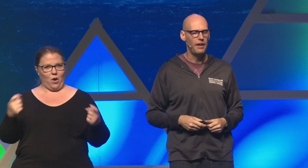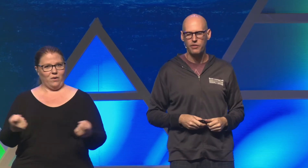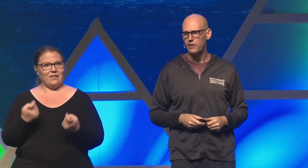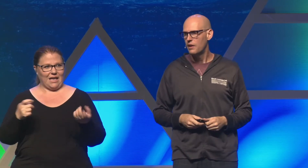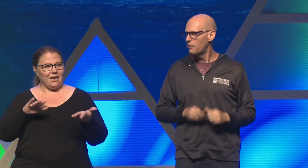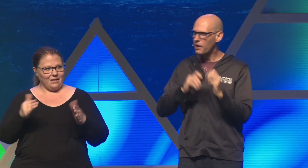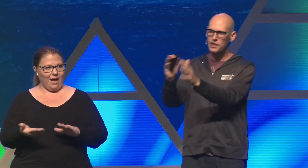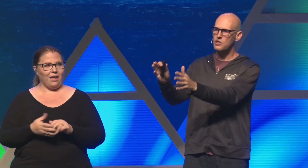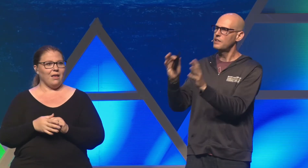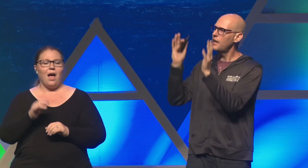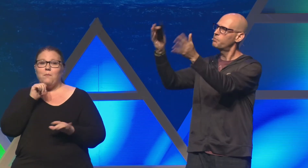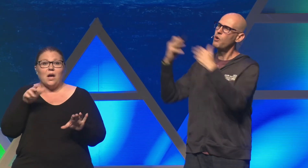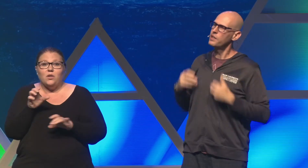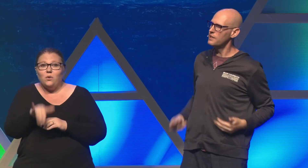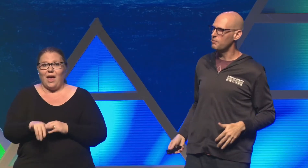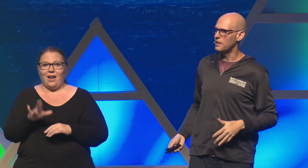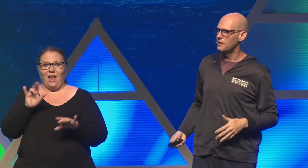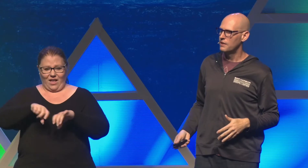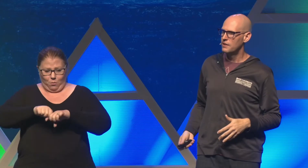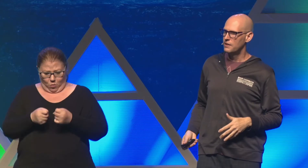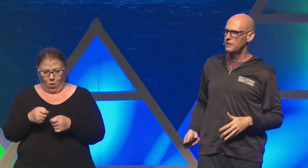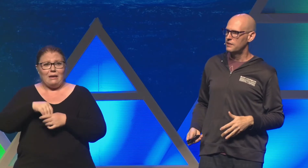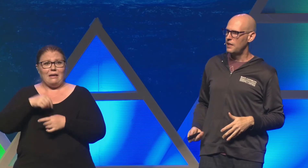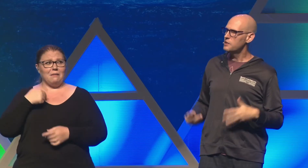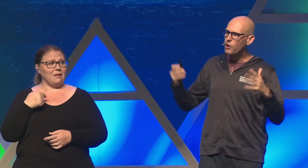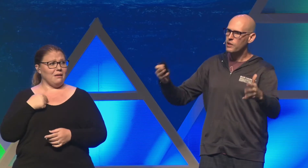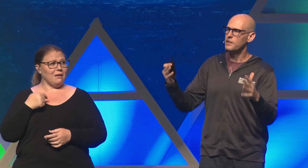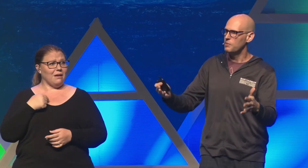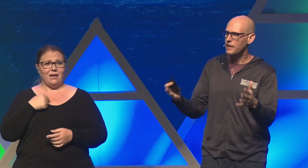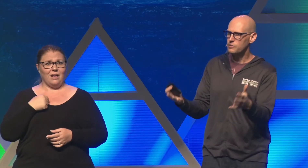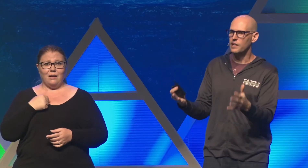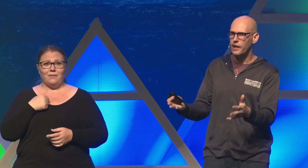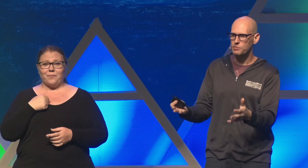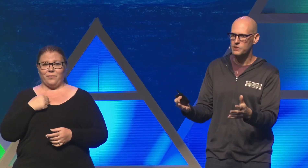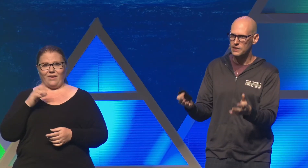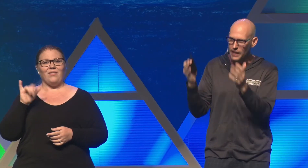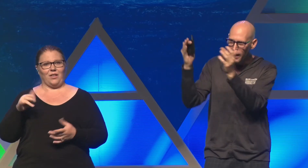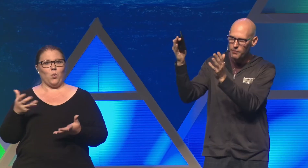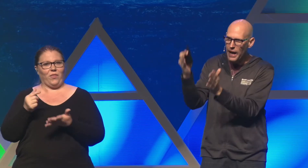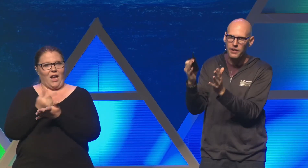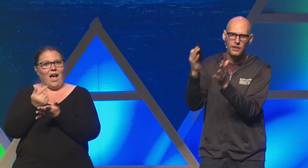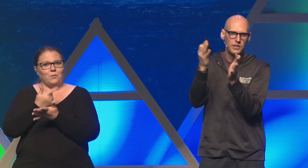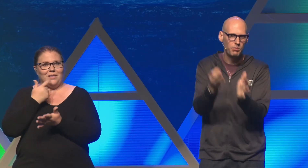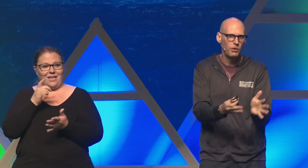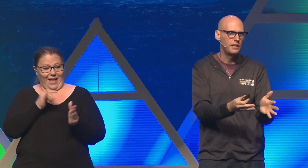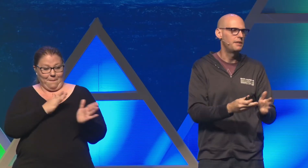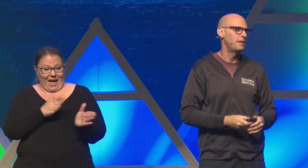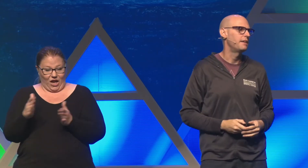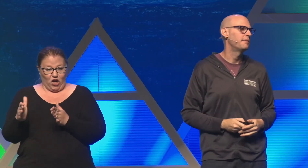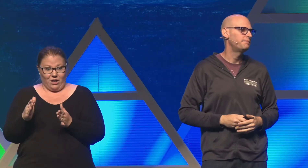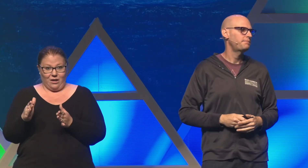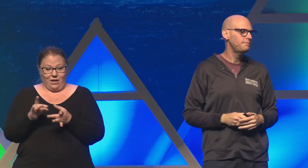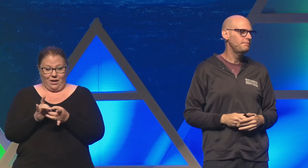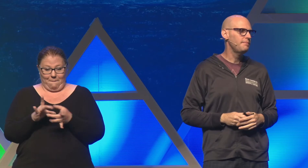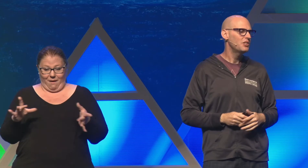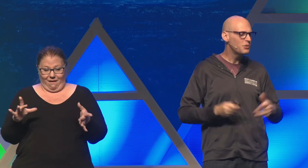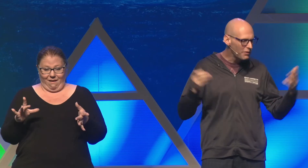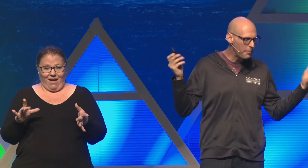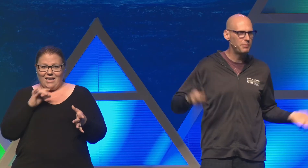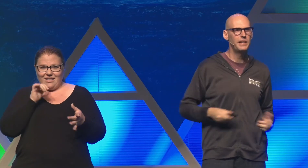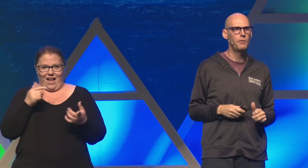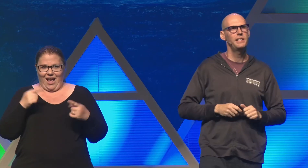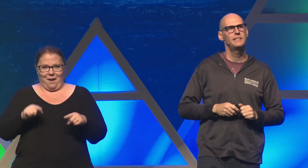and death. I'm not going to do it. That's broken in me. That's broken in me. That's what the gospel says. That pattern is broken in me.